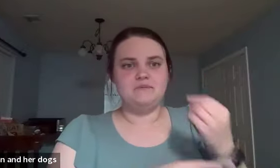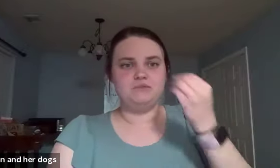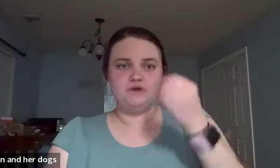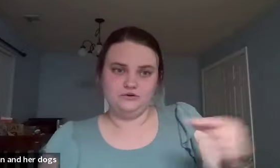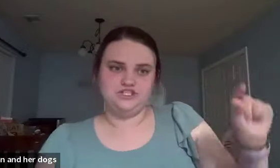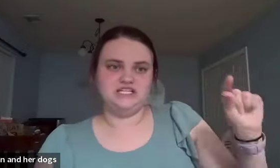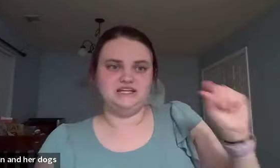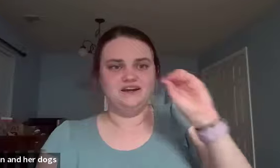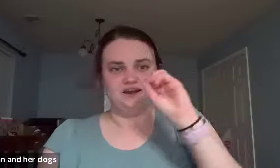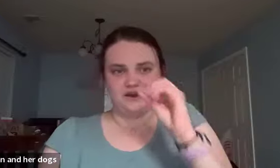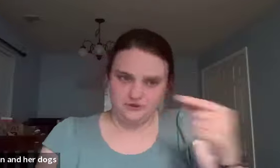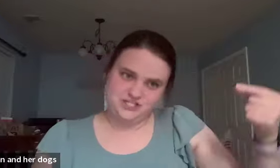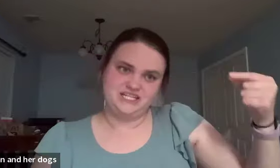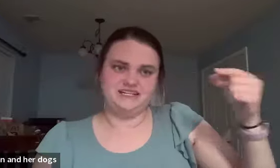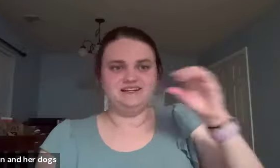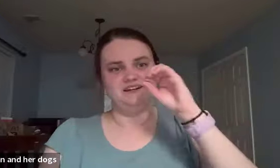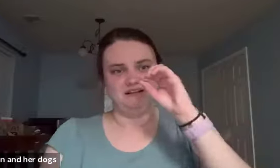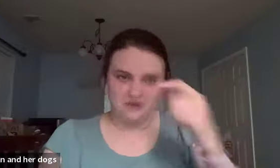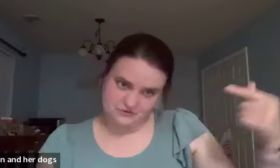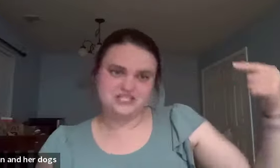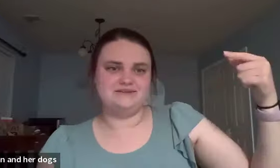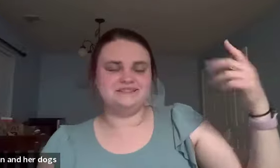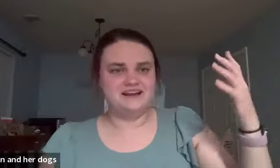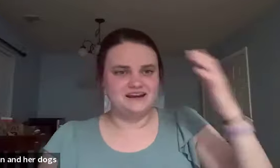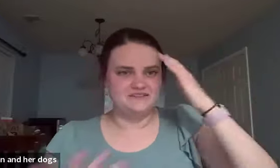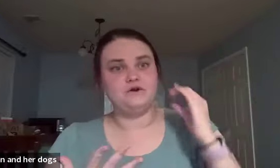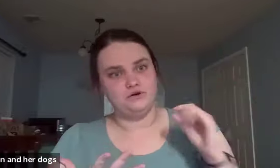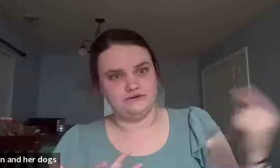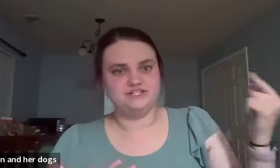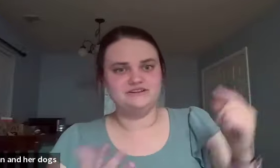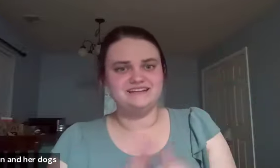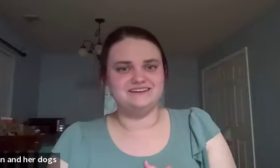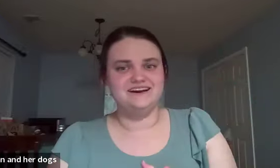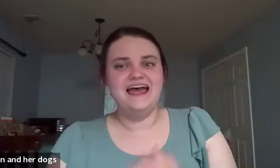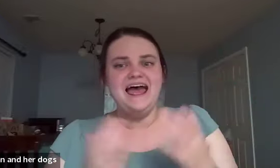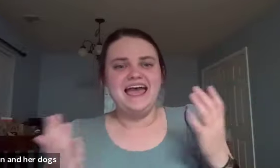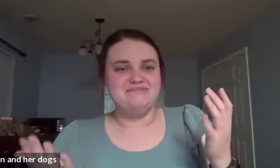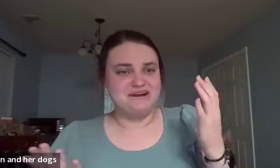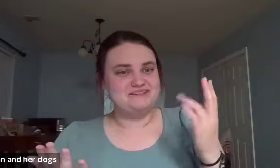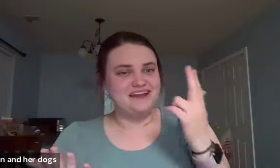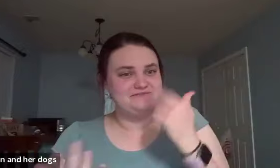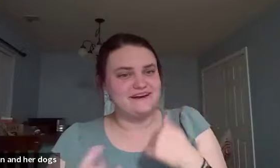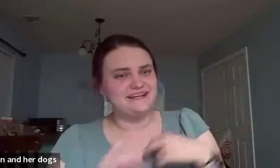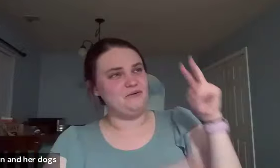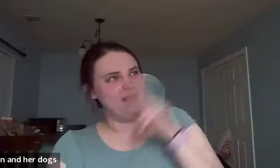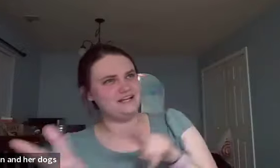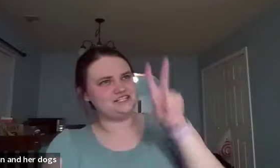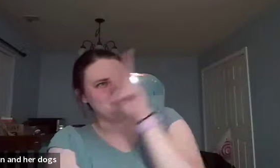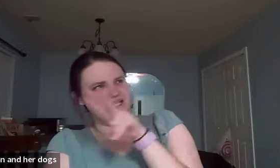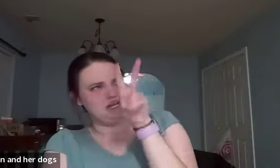came up with OG, like OG. It was that kind of thing for original gangster. but it was kind of funny to watch because I'm sitting